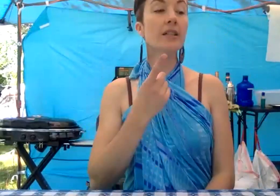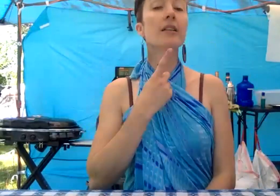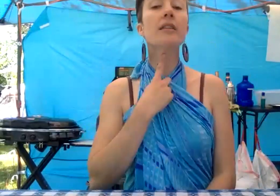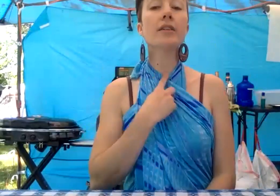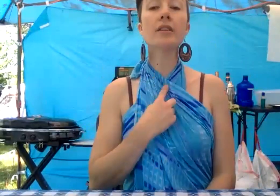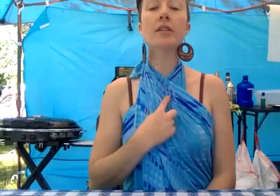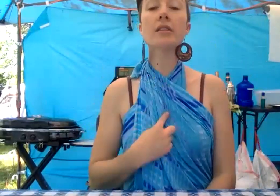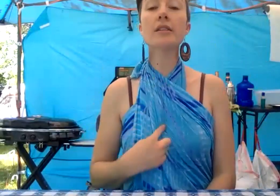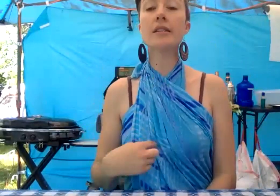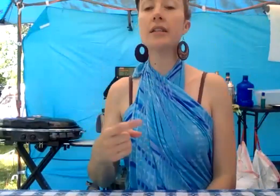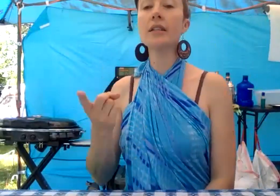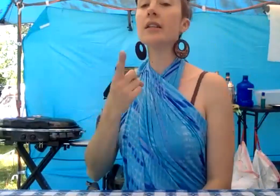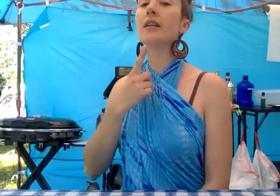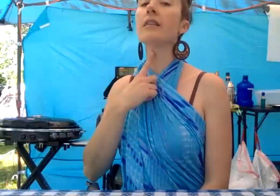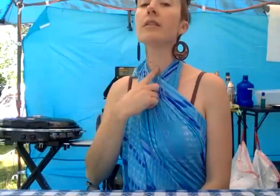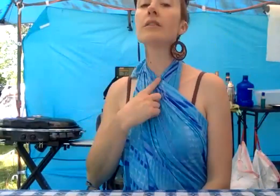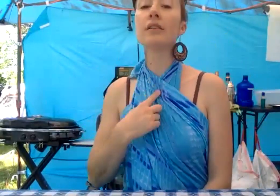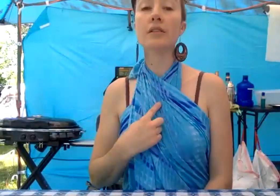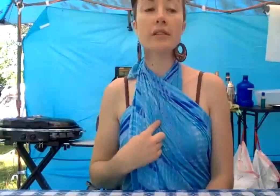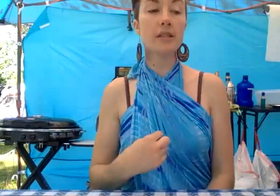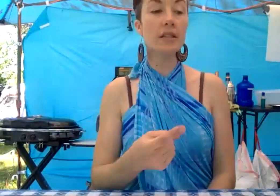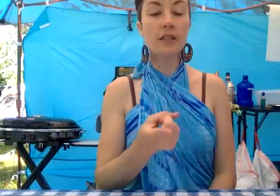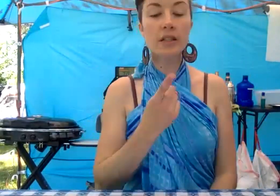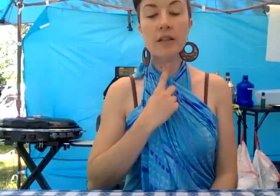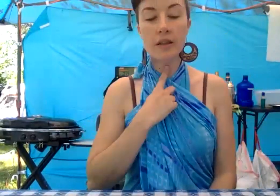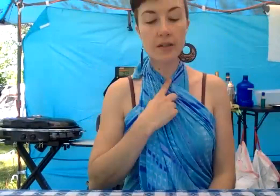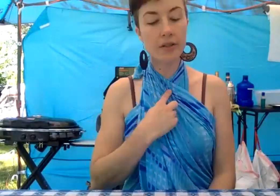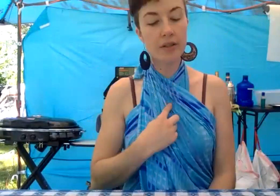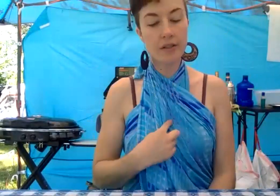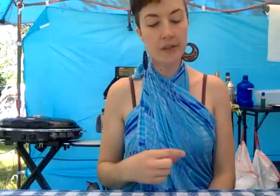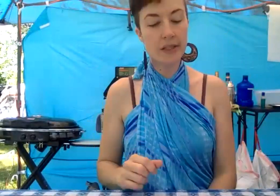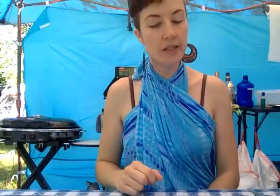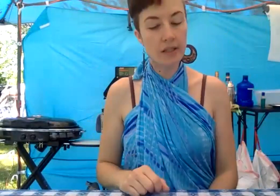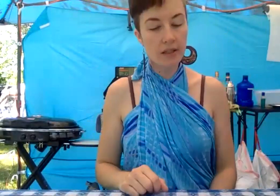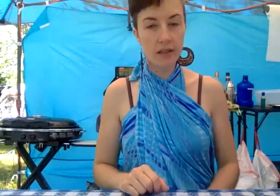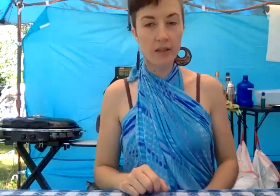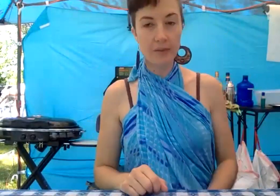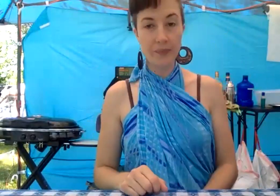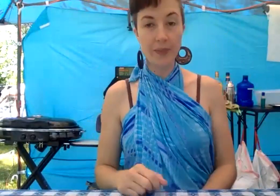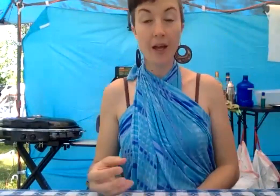Thirsty, thirsty, thirsty, thirsty.